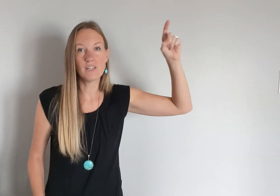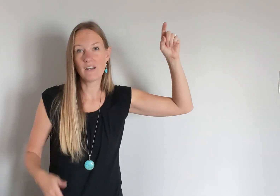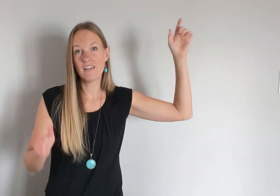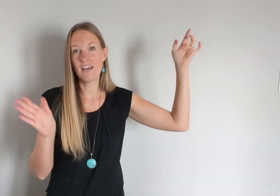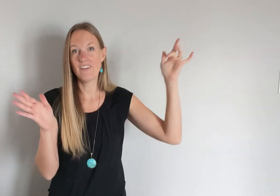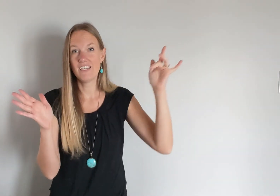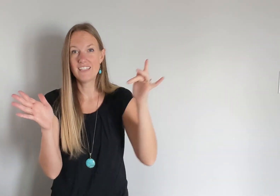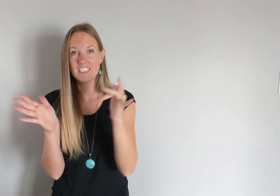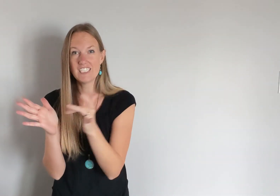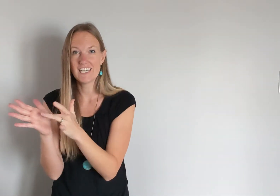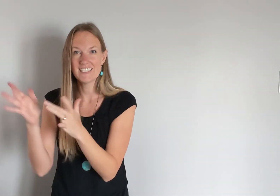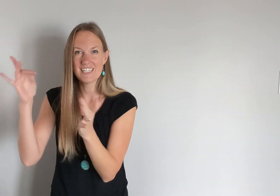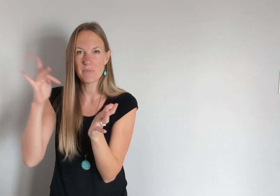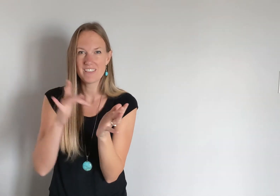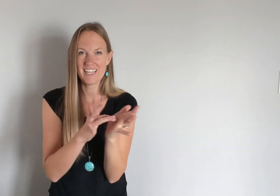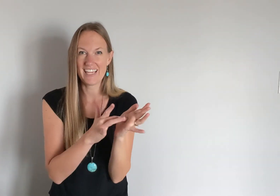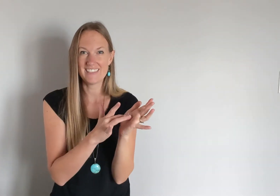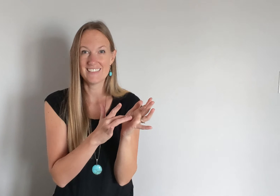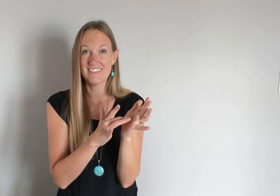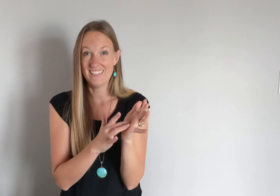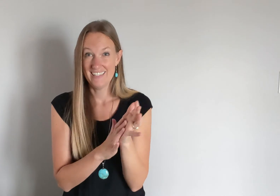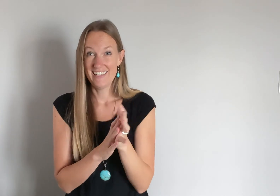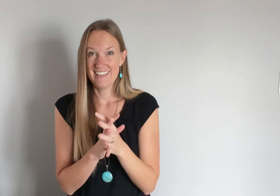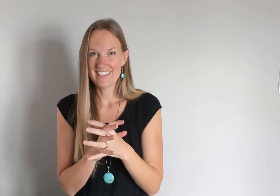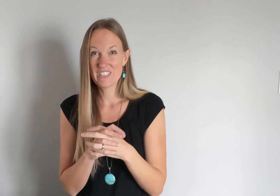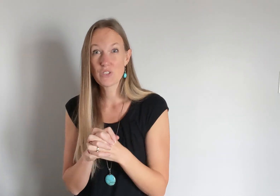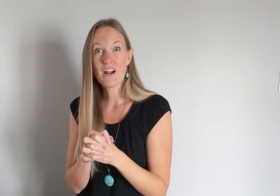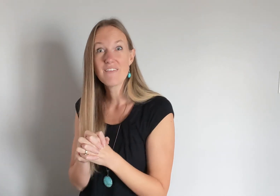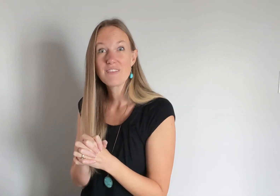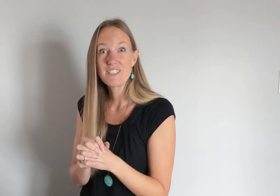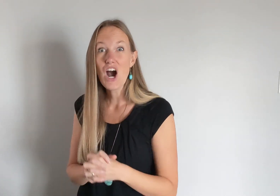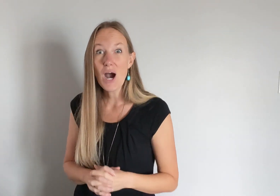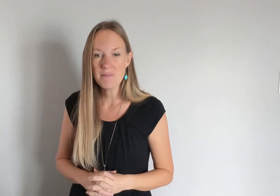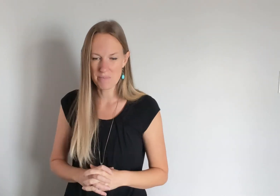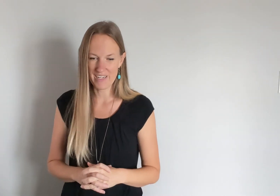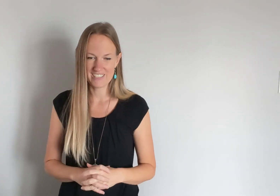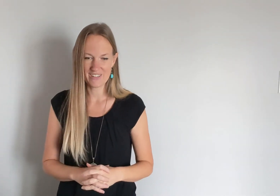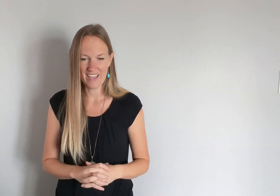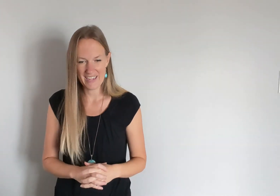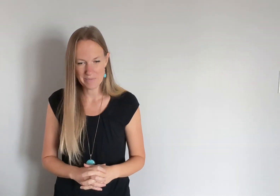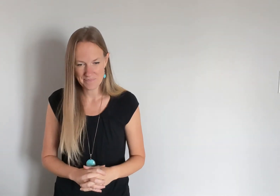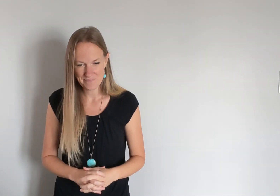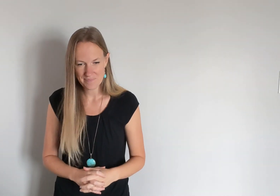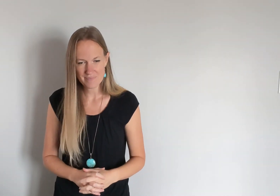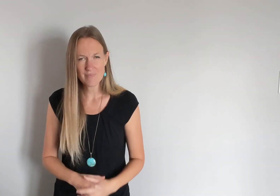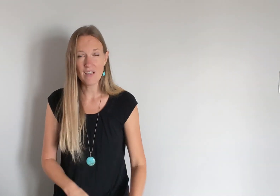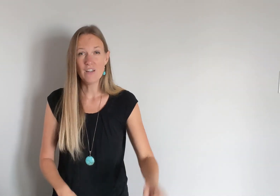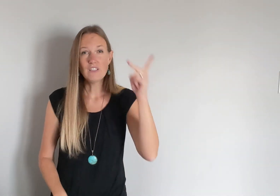God in heaven, and then Jesus, nail-pierced hands. Let's try it from the top of the bridge, okay?